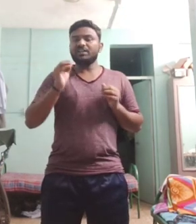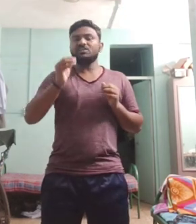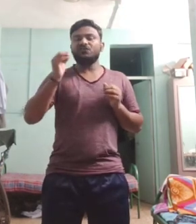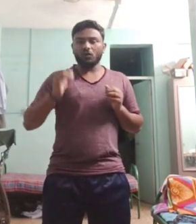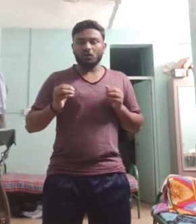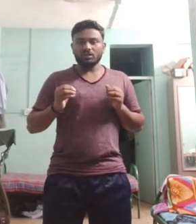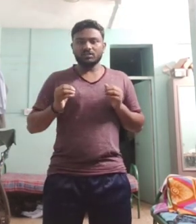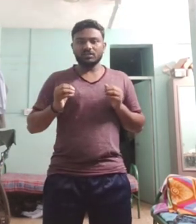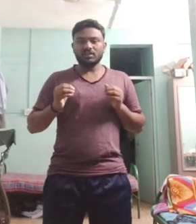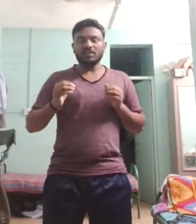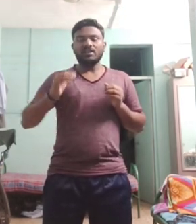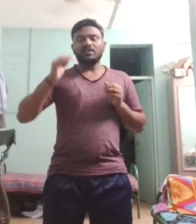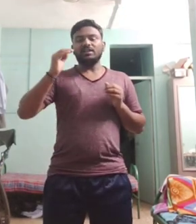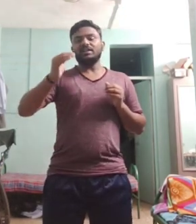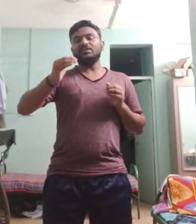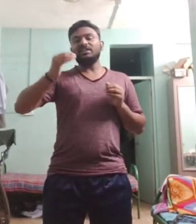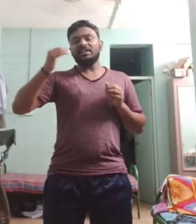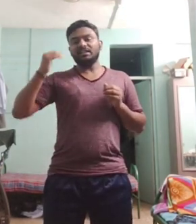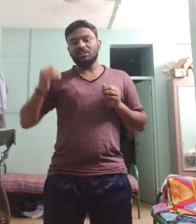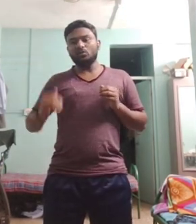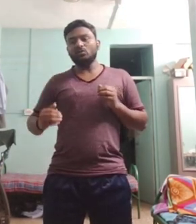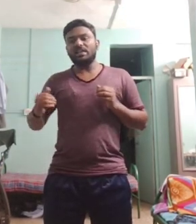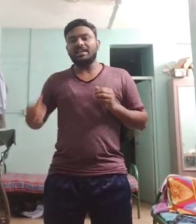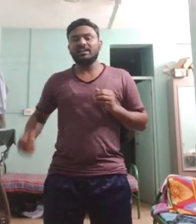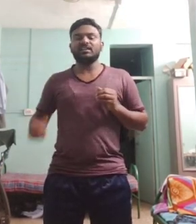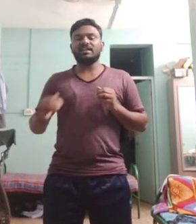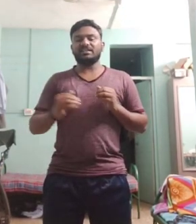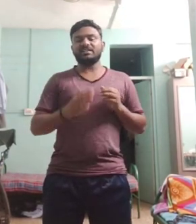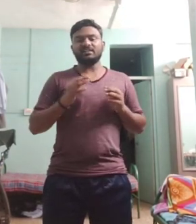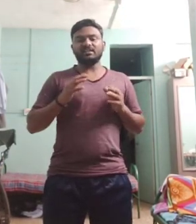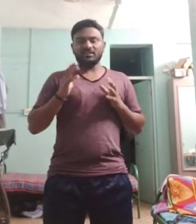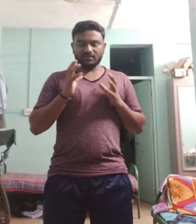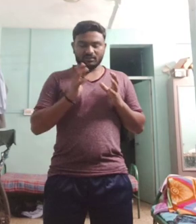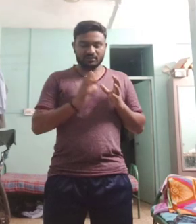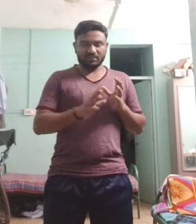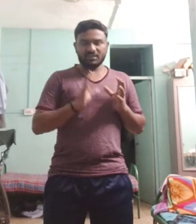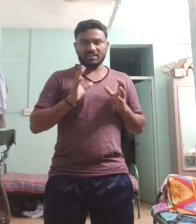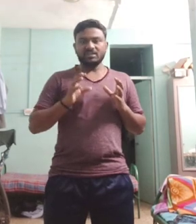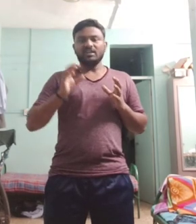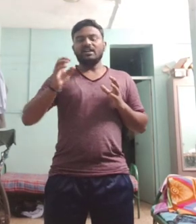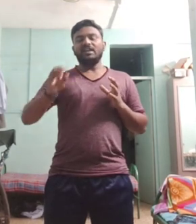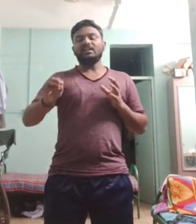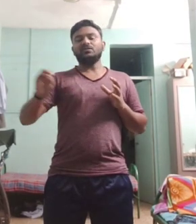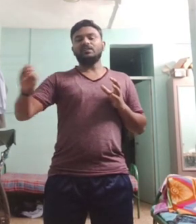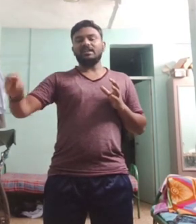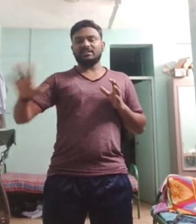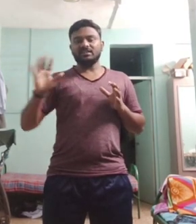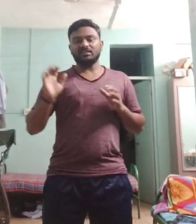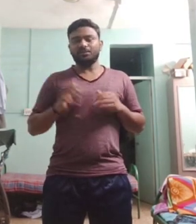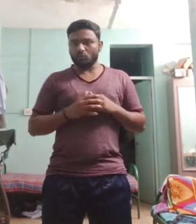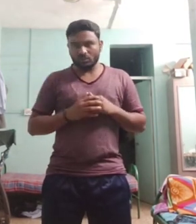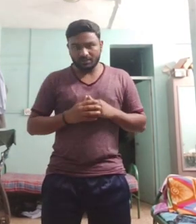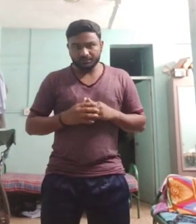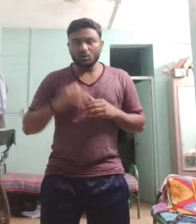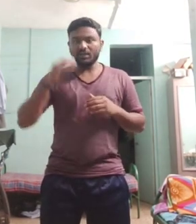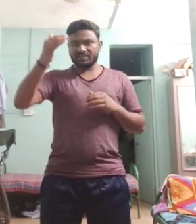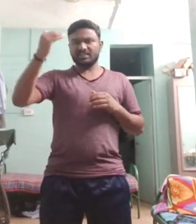is false, it will get into direct exit stage, and it will exit the program or exit